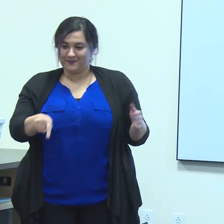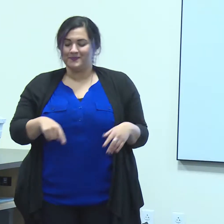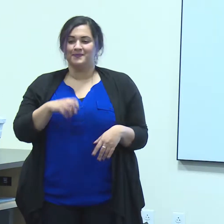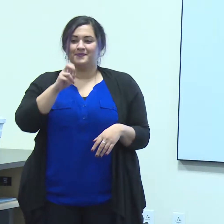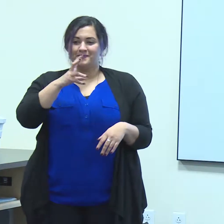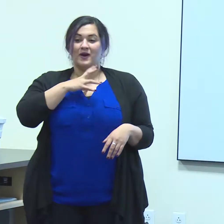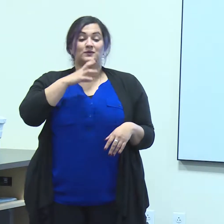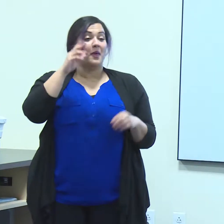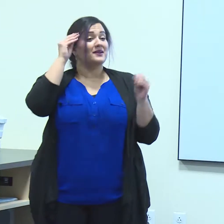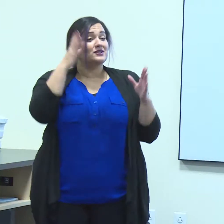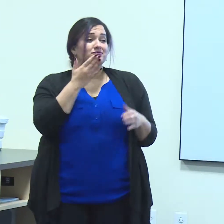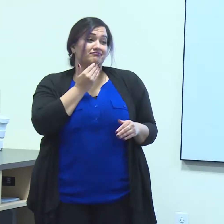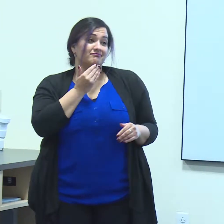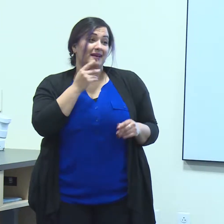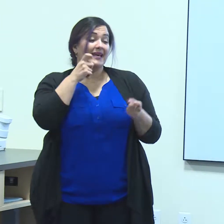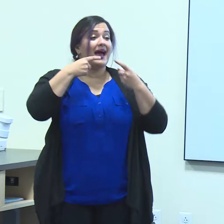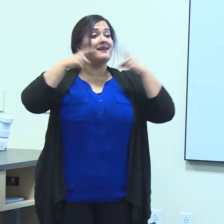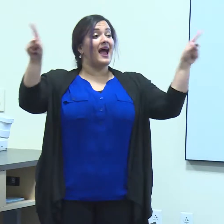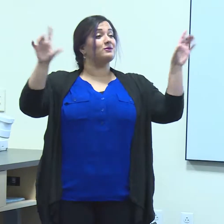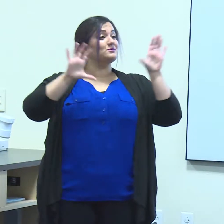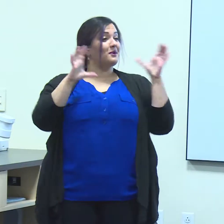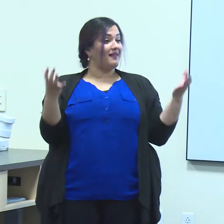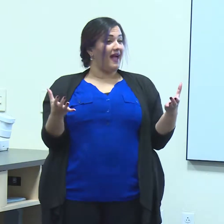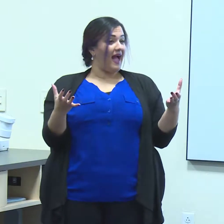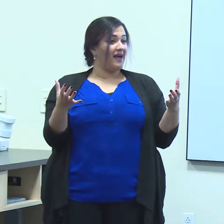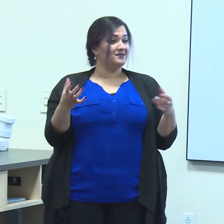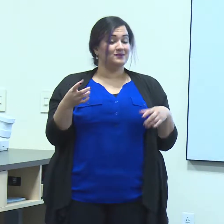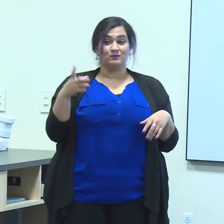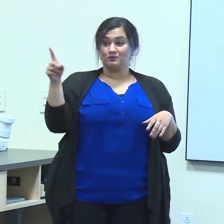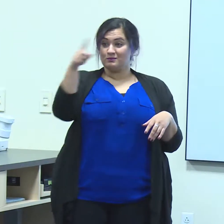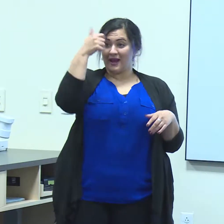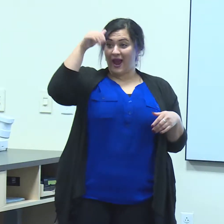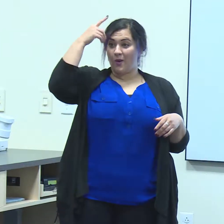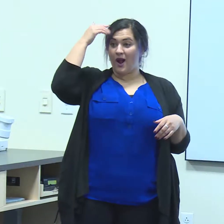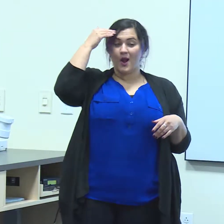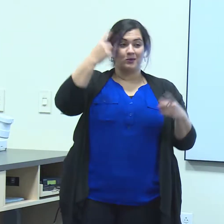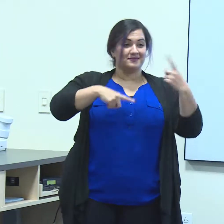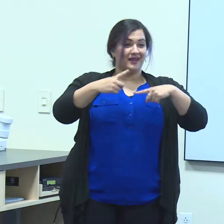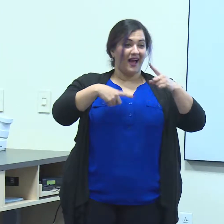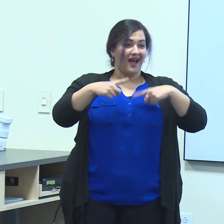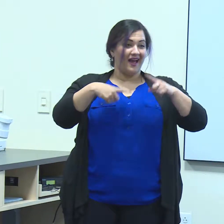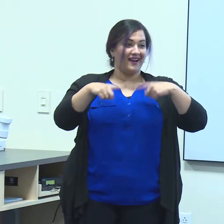well. My teachers were very sweet, and they announced to the class, one of them did, anyone know sign language?